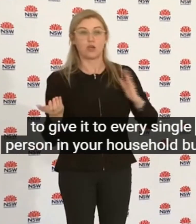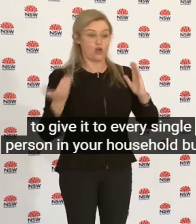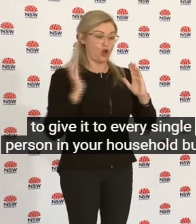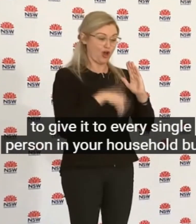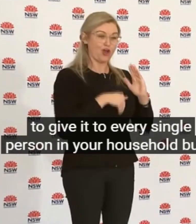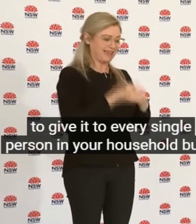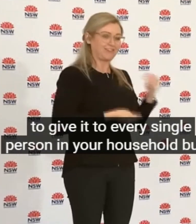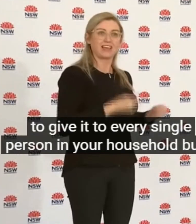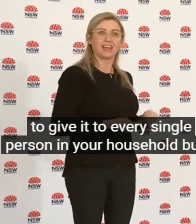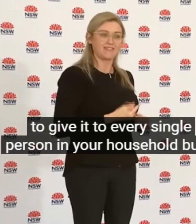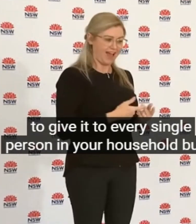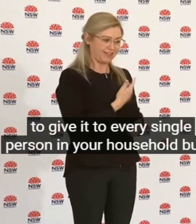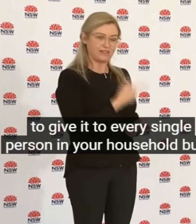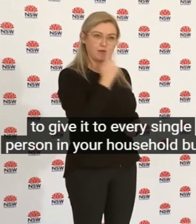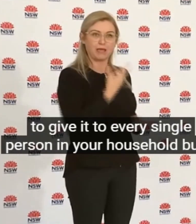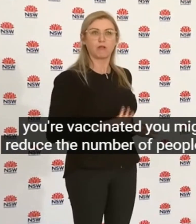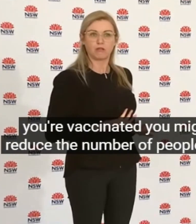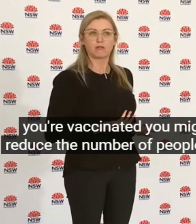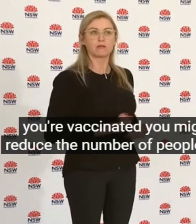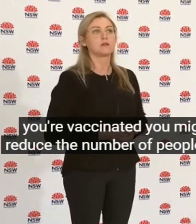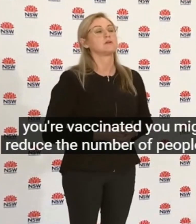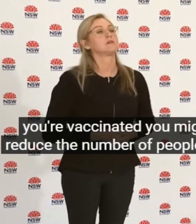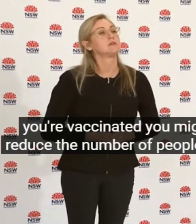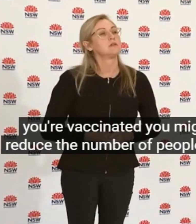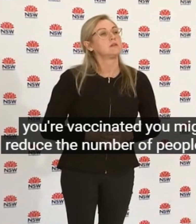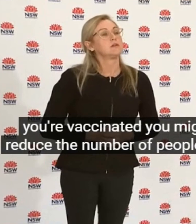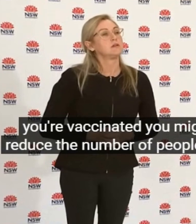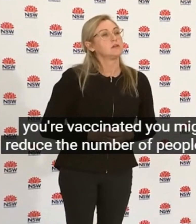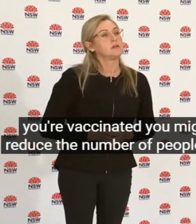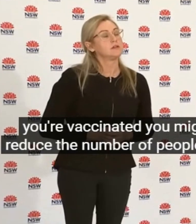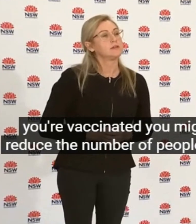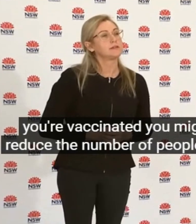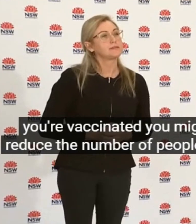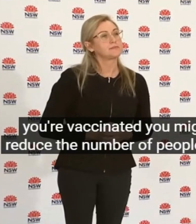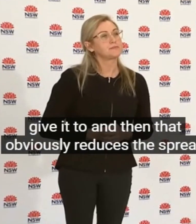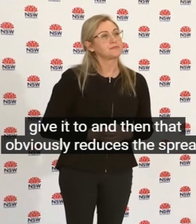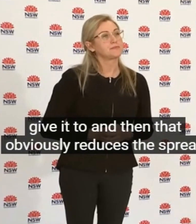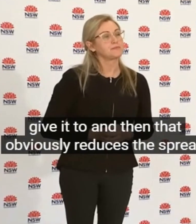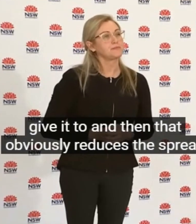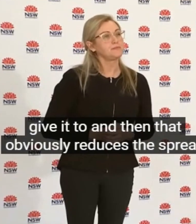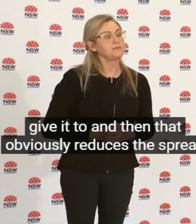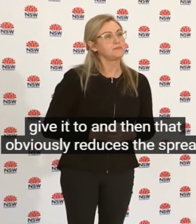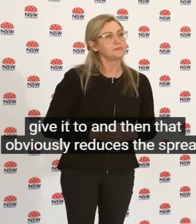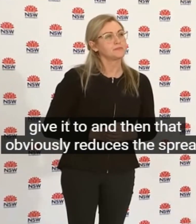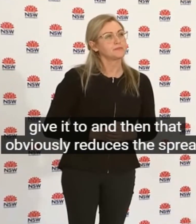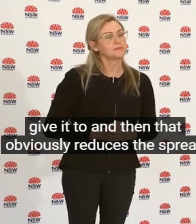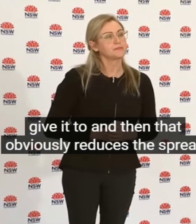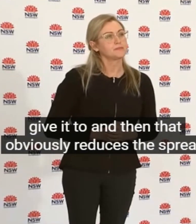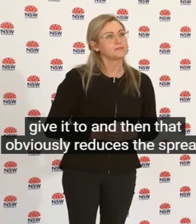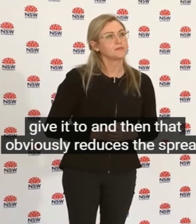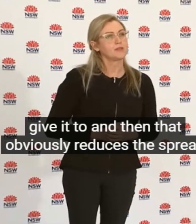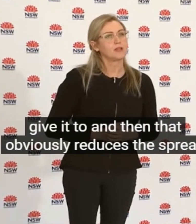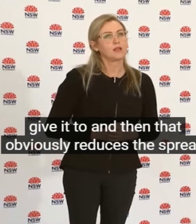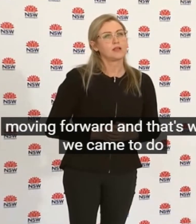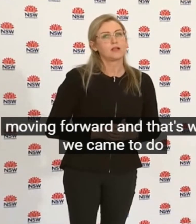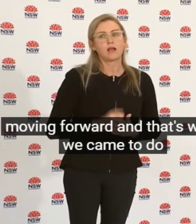to do. Premier, Queensland's snap lockdown, I mean, should that be done? It's supposed to be over, I think, Tuesday, 4 p.m, 4:30 p.m. Should that be done and dusted within